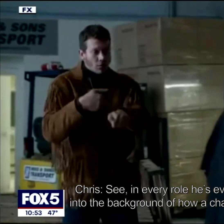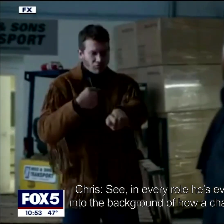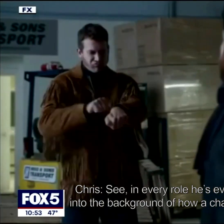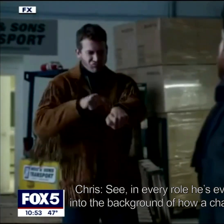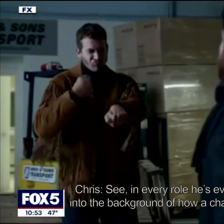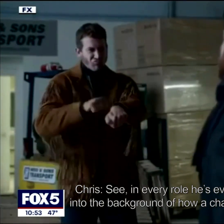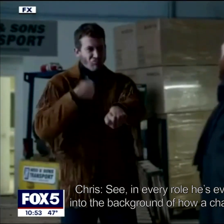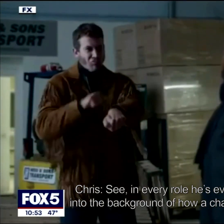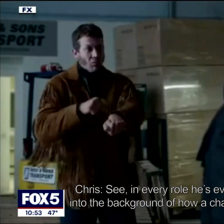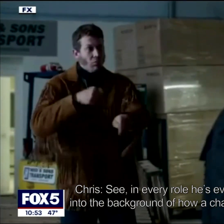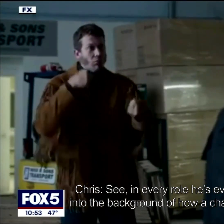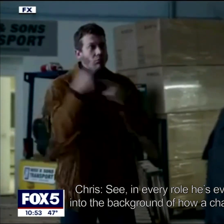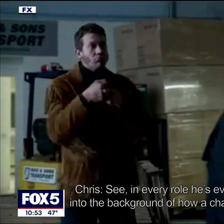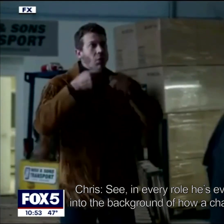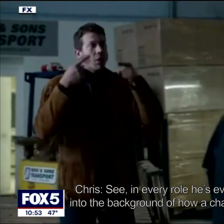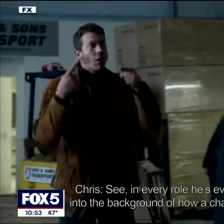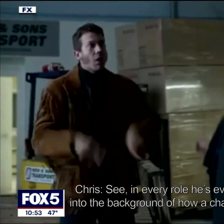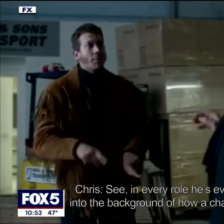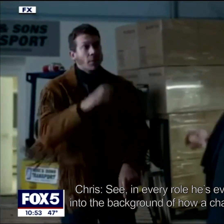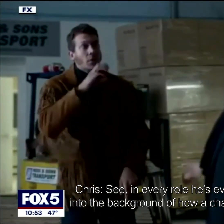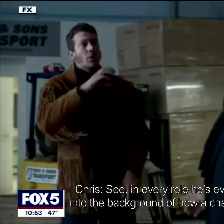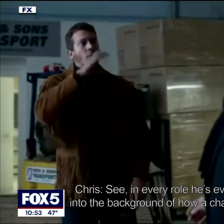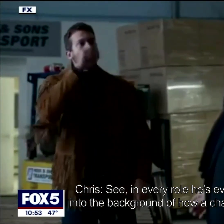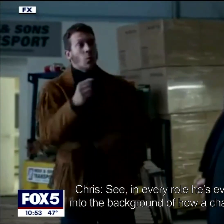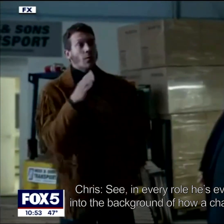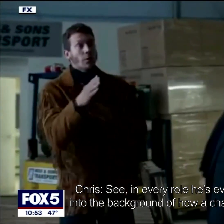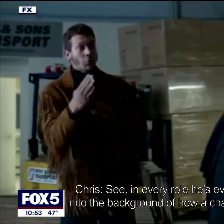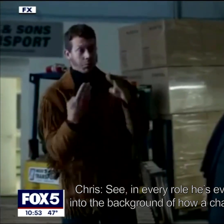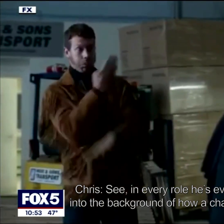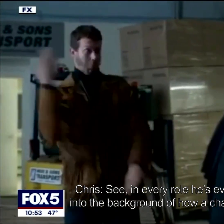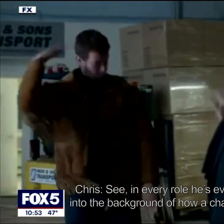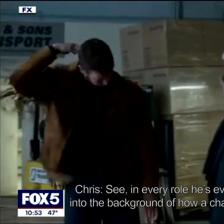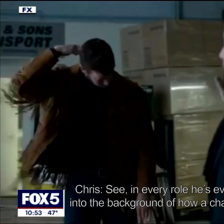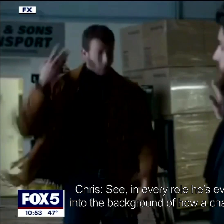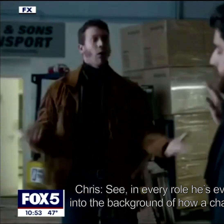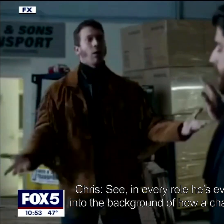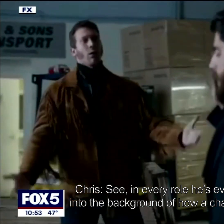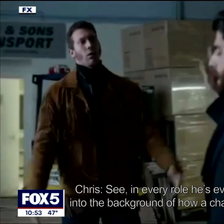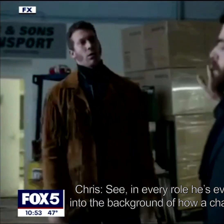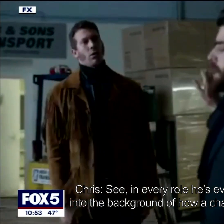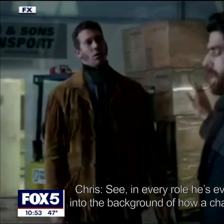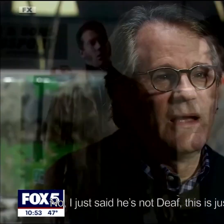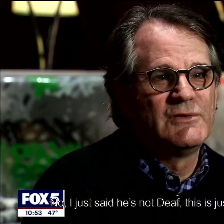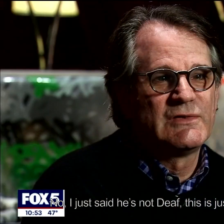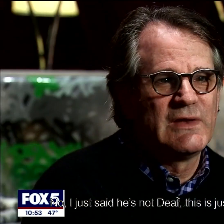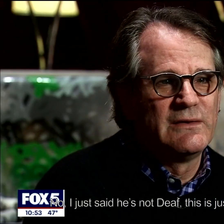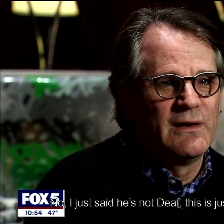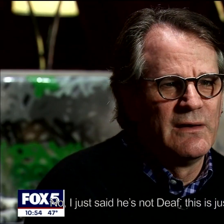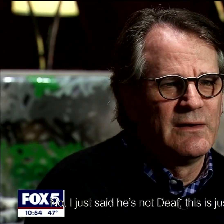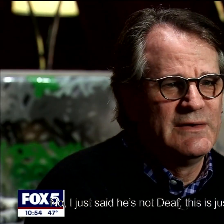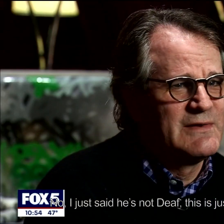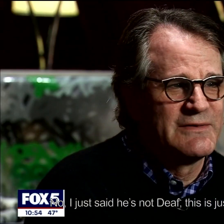ever had, Harvard digs into the background of how a character became deaf. I just said, he's not